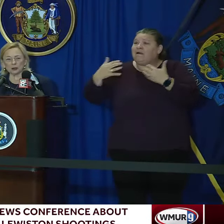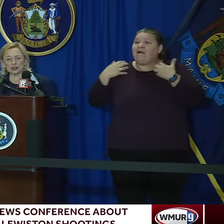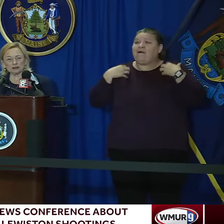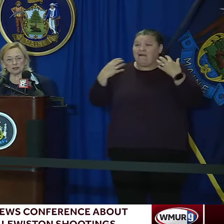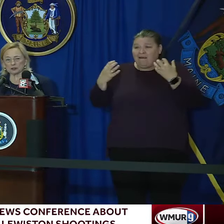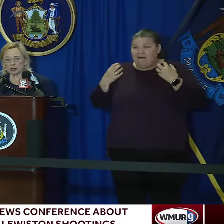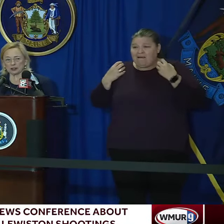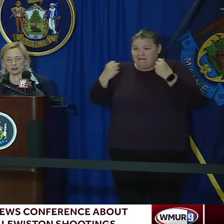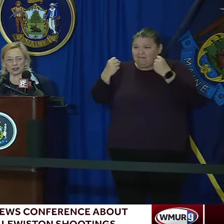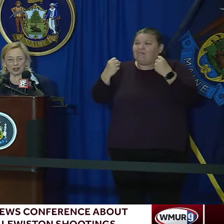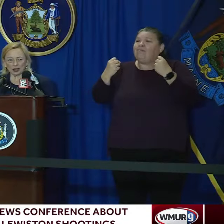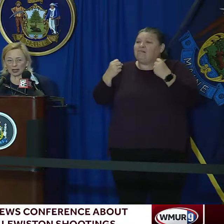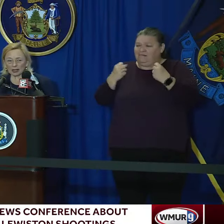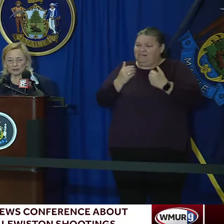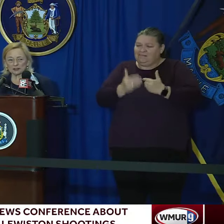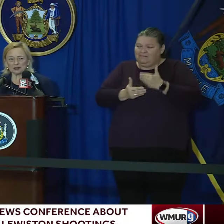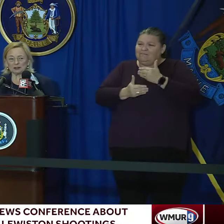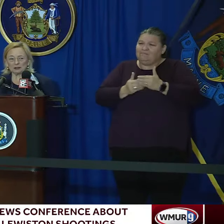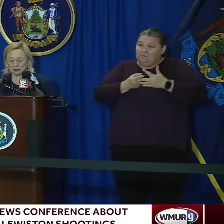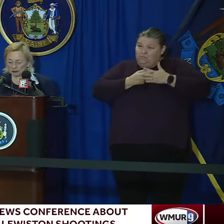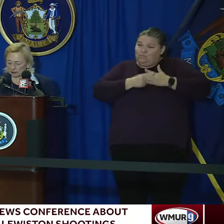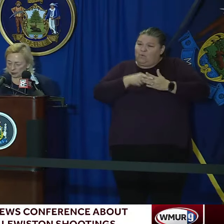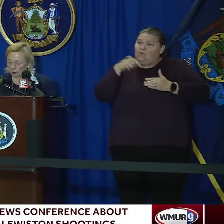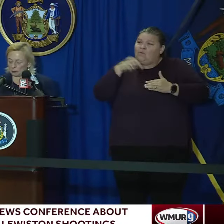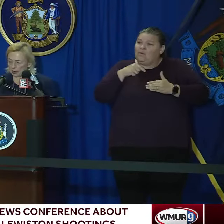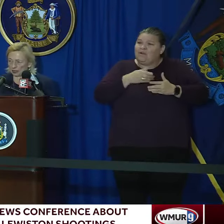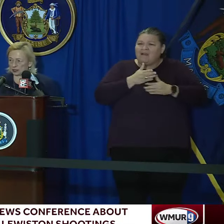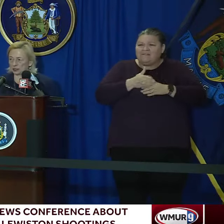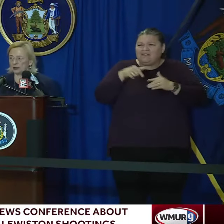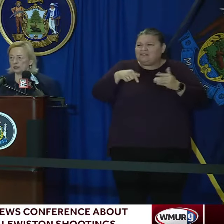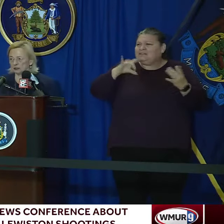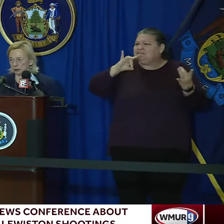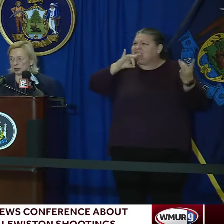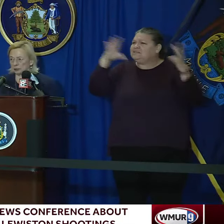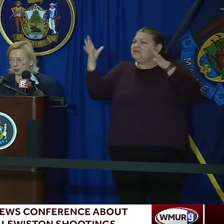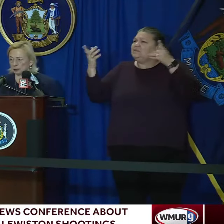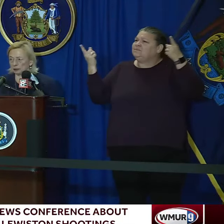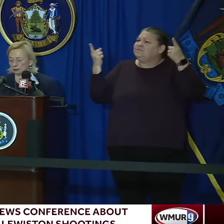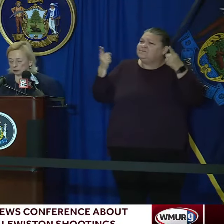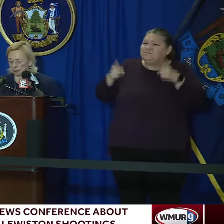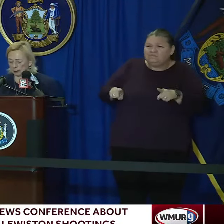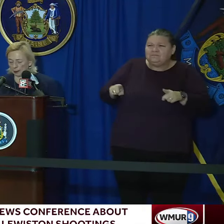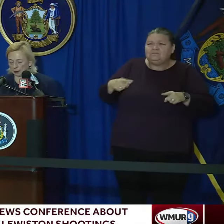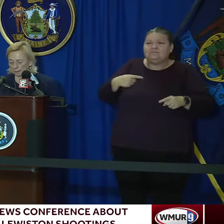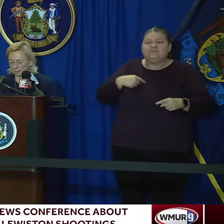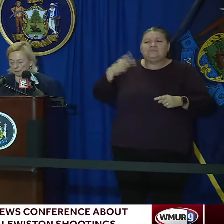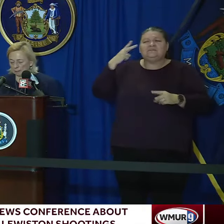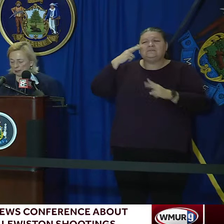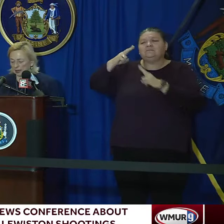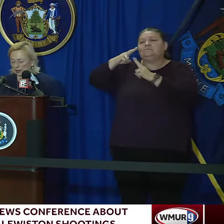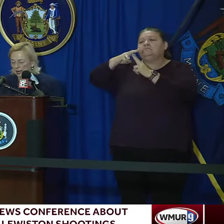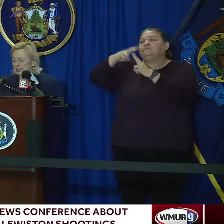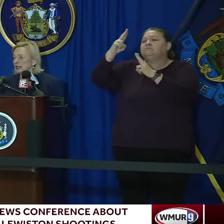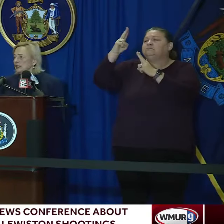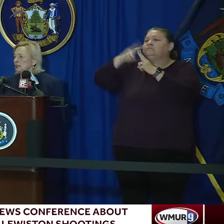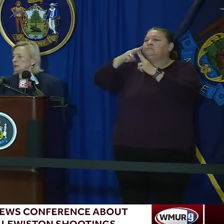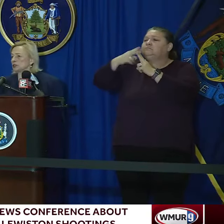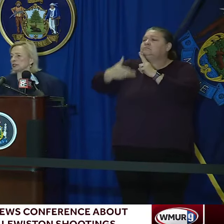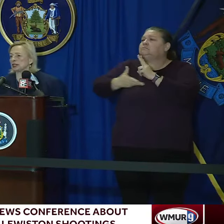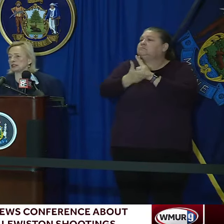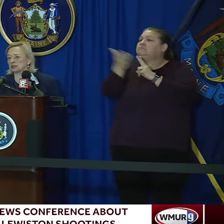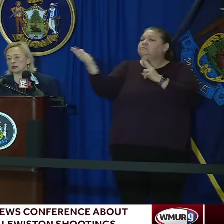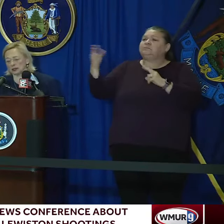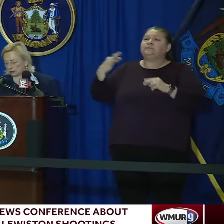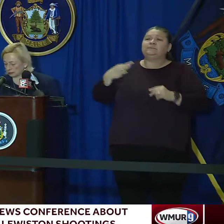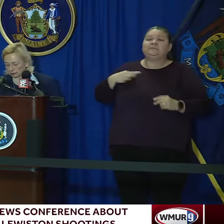In the wake of this tragedy, I have seen the very best of Maine people. And last night in